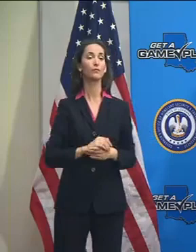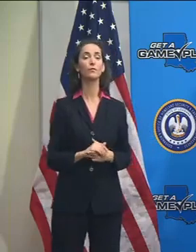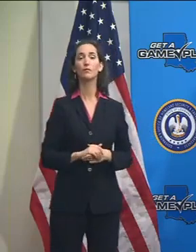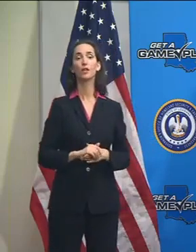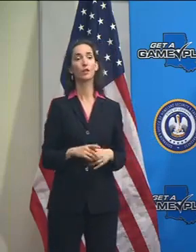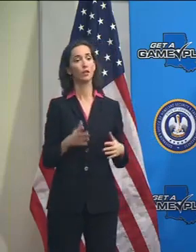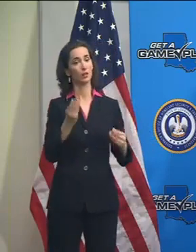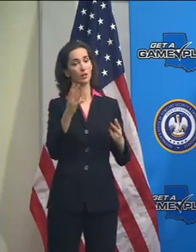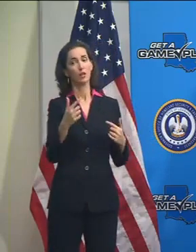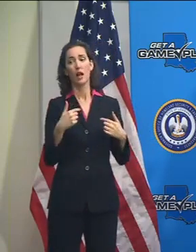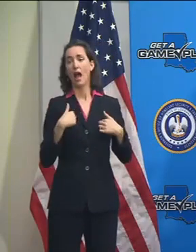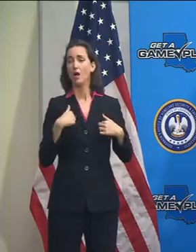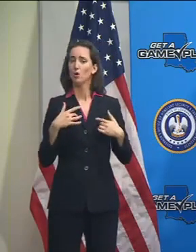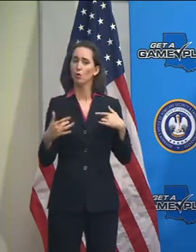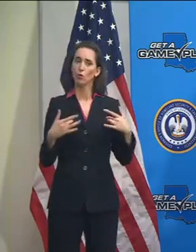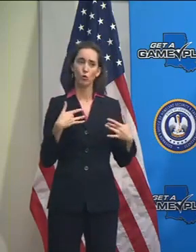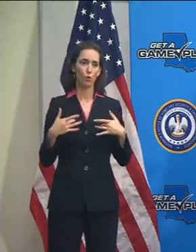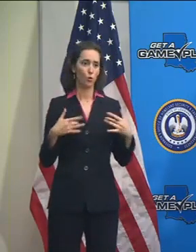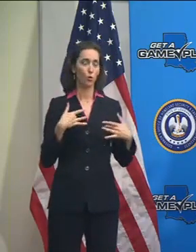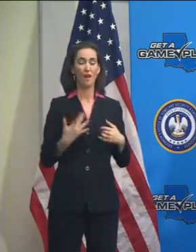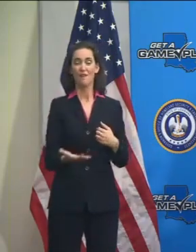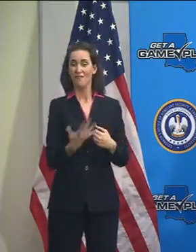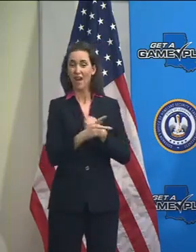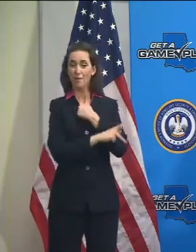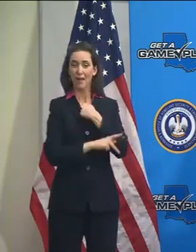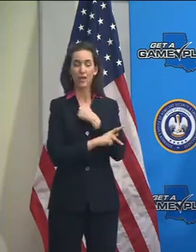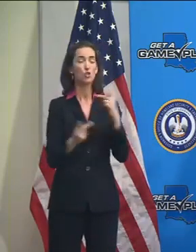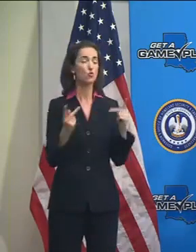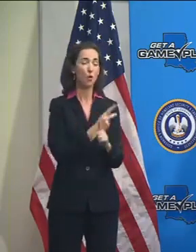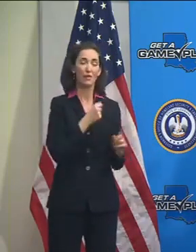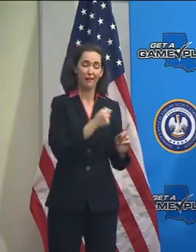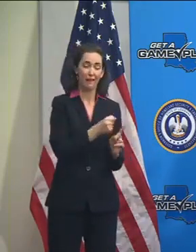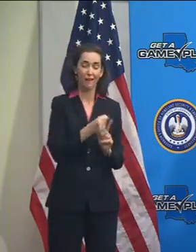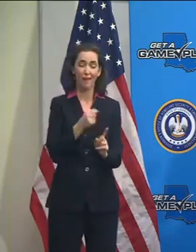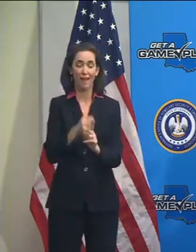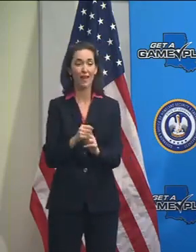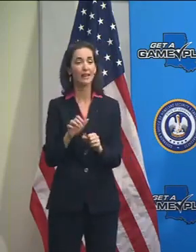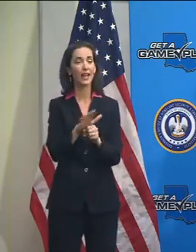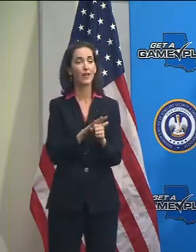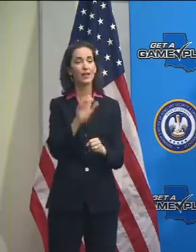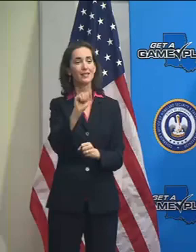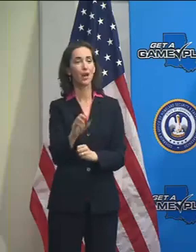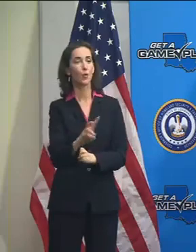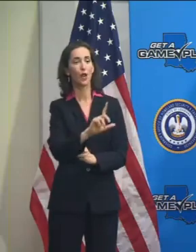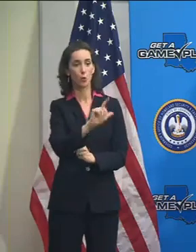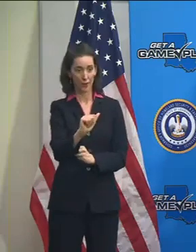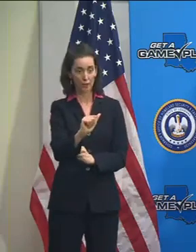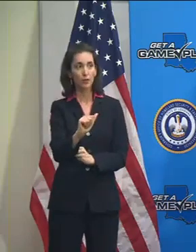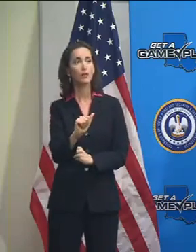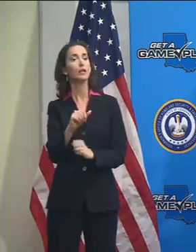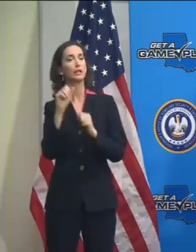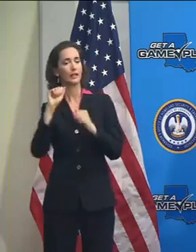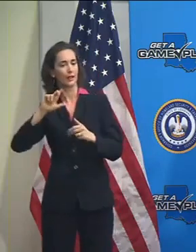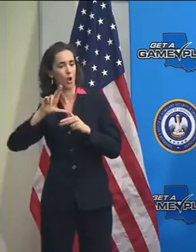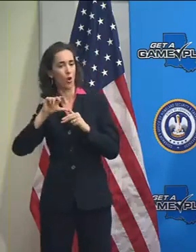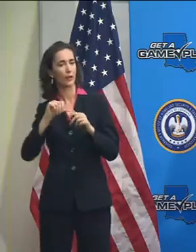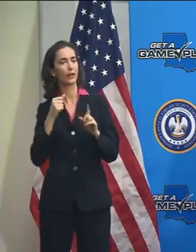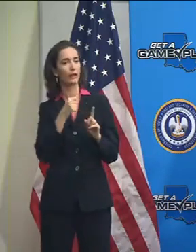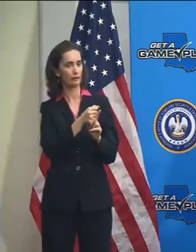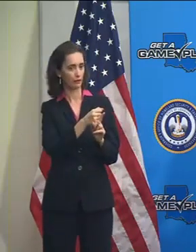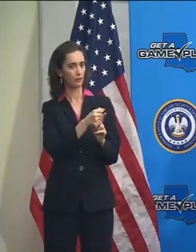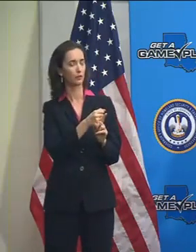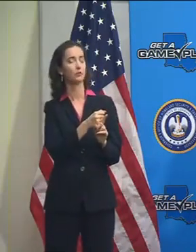very concerned that the 5 hardest hit parishes from Laura in southwest Louisiana are in the cone, and